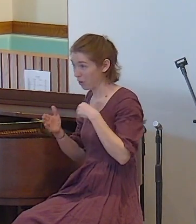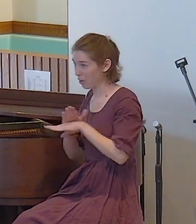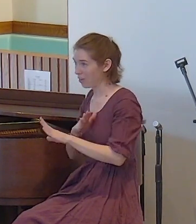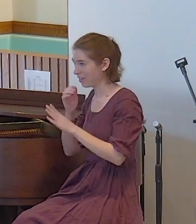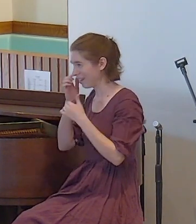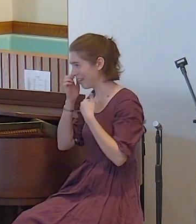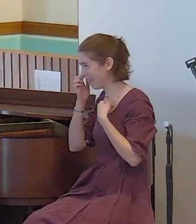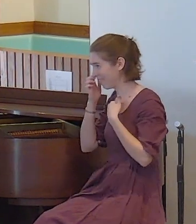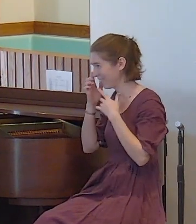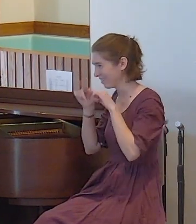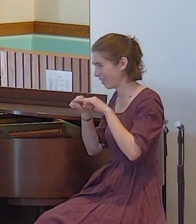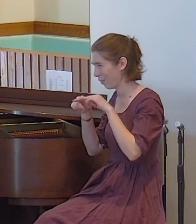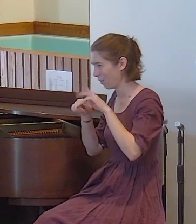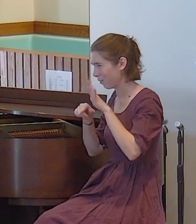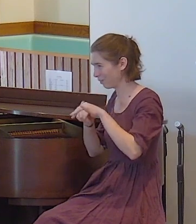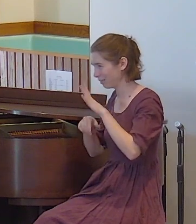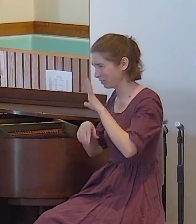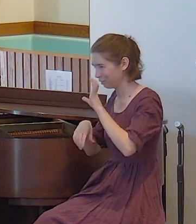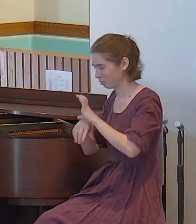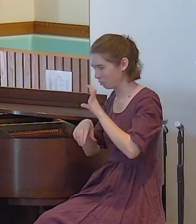those churches.